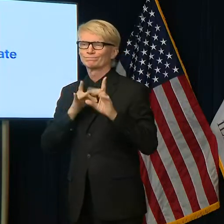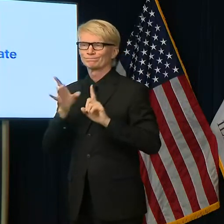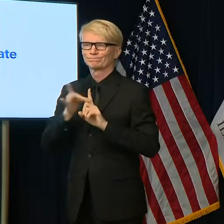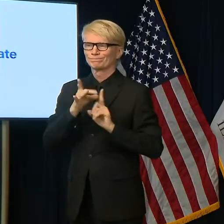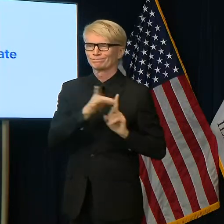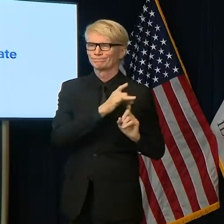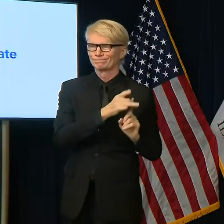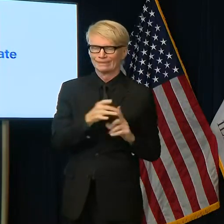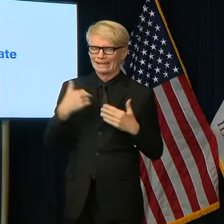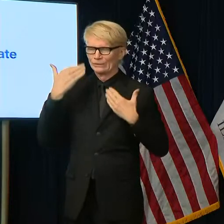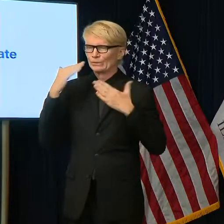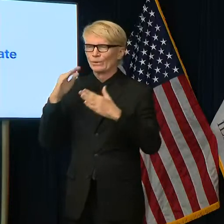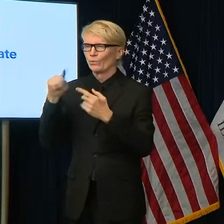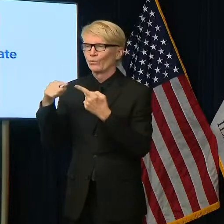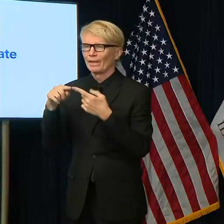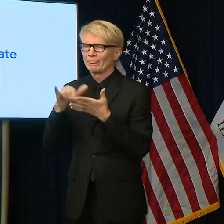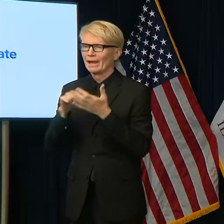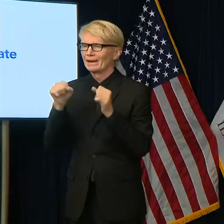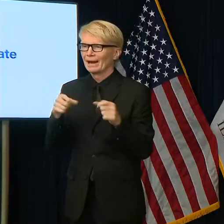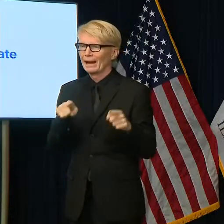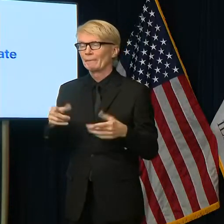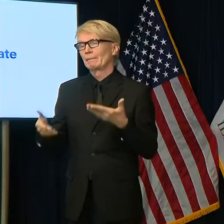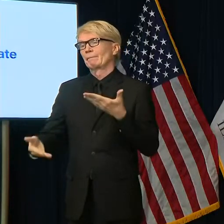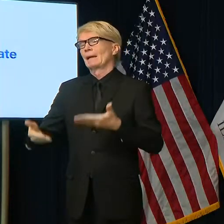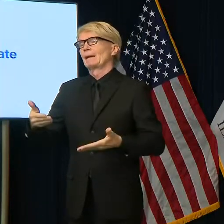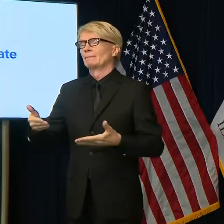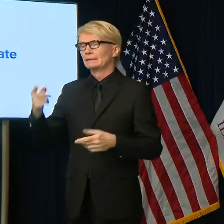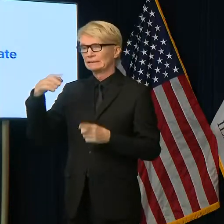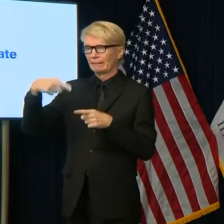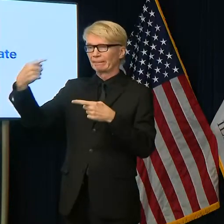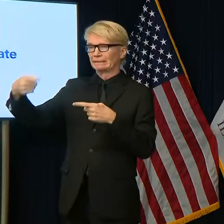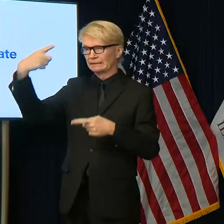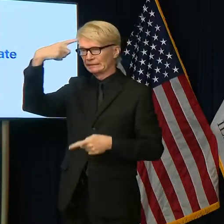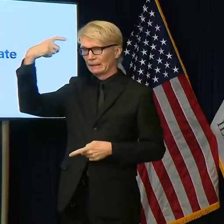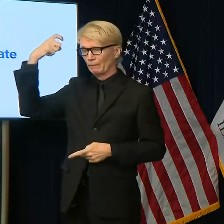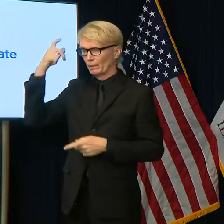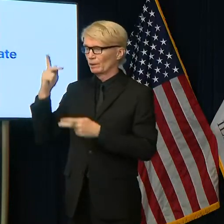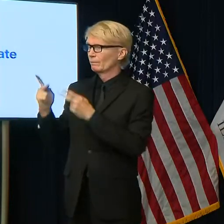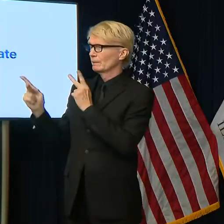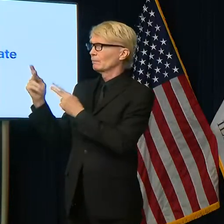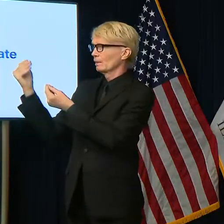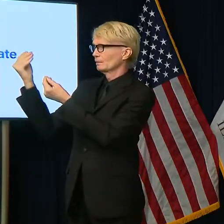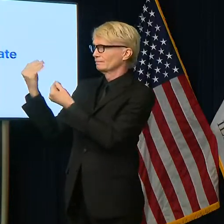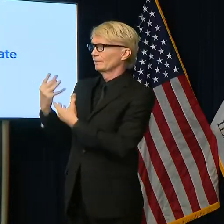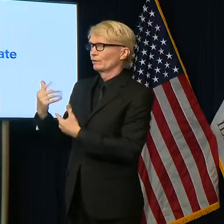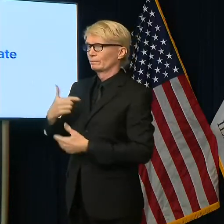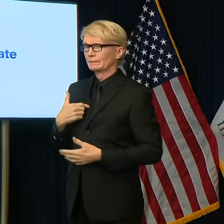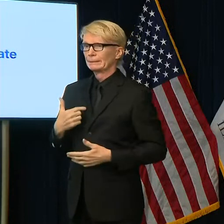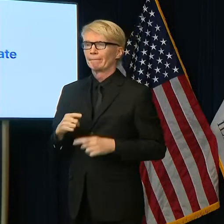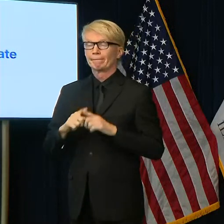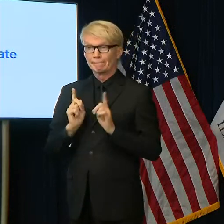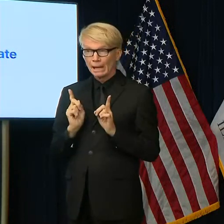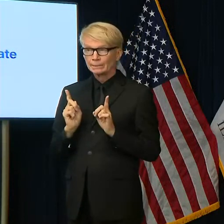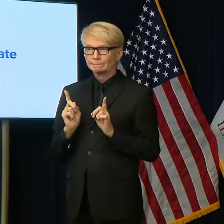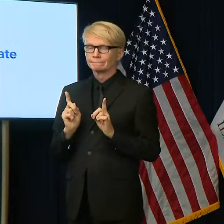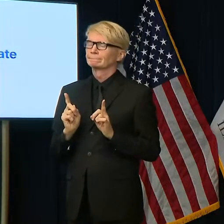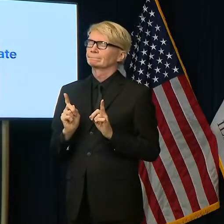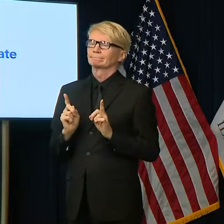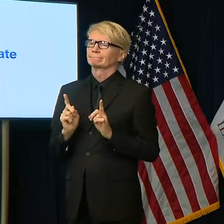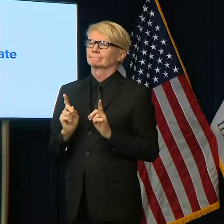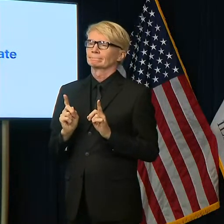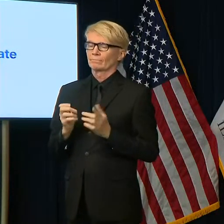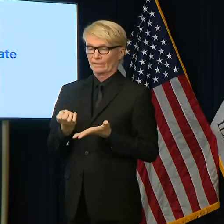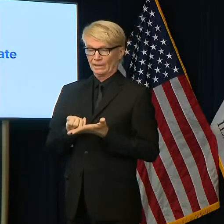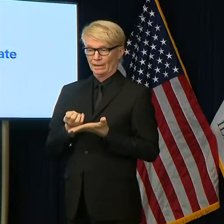happen, perhaps this summer at the earliest is what I am told. Meanwhile, that doesn't mean that we won't be experiencing